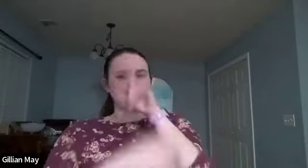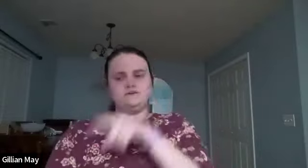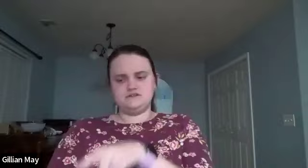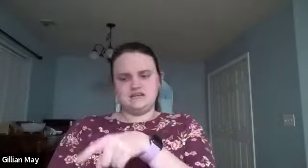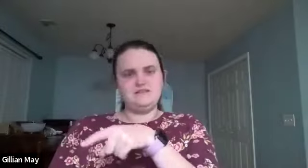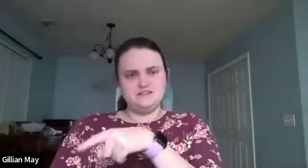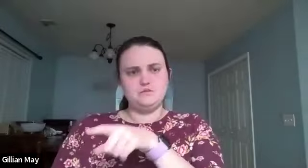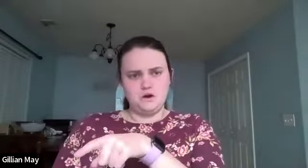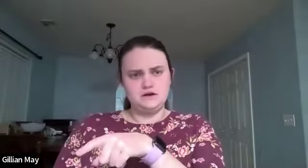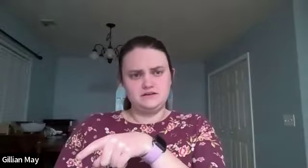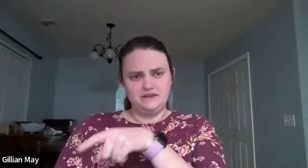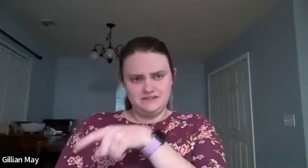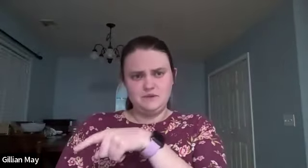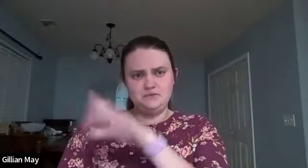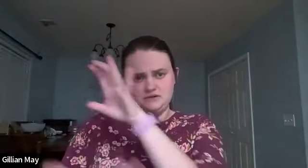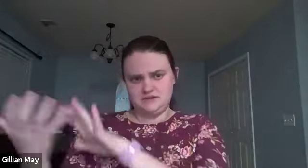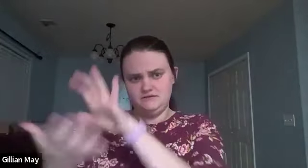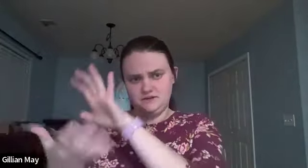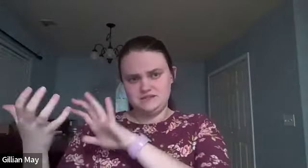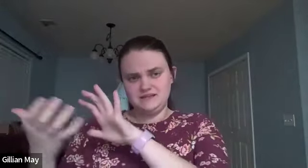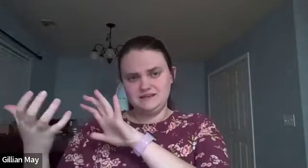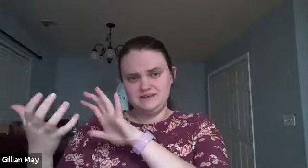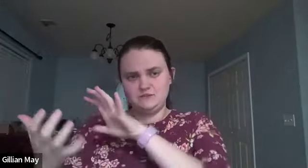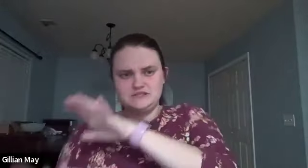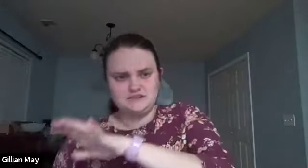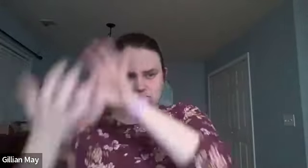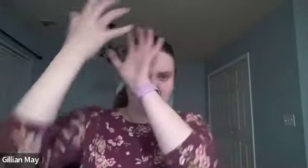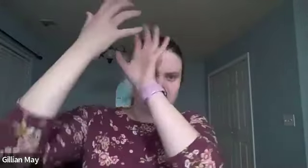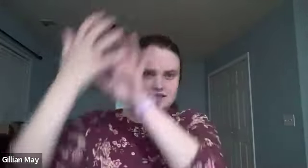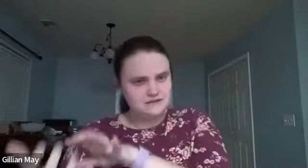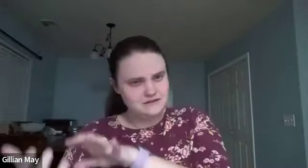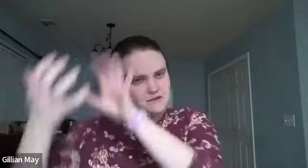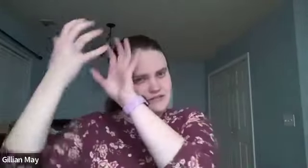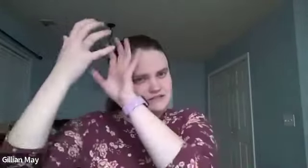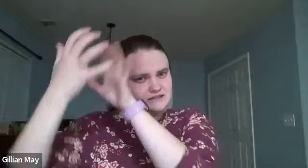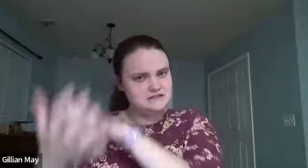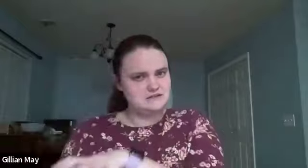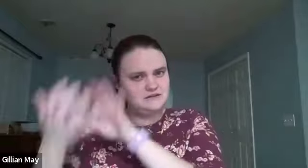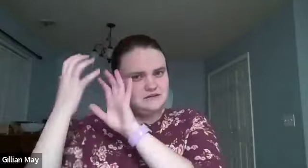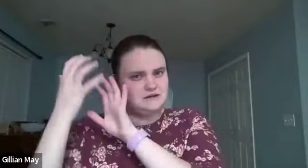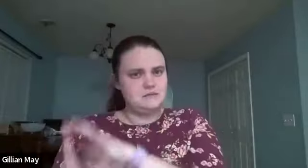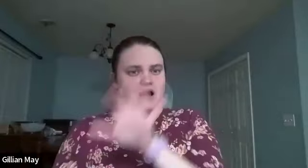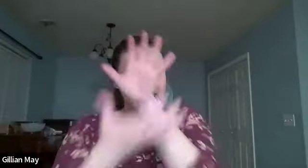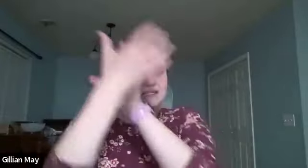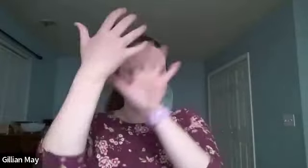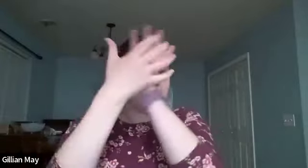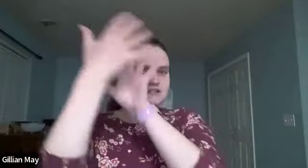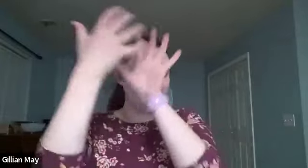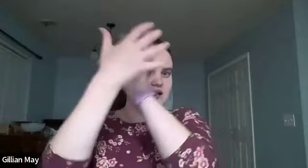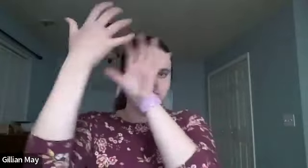or if you're saying like this work, like this paper is confusing, it's almost like directed. Does that make sense? But I typically do my